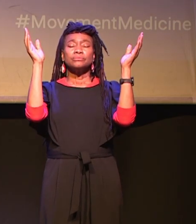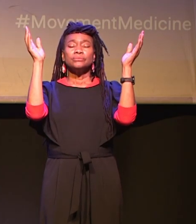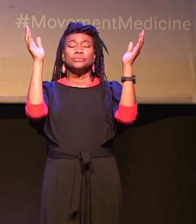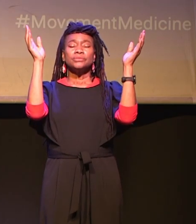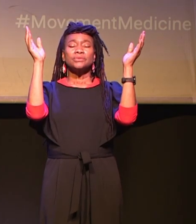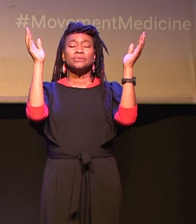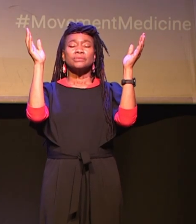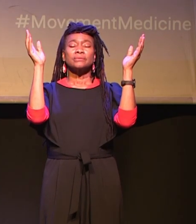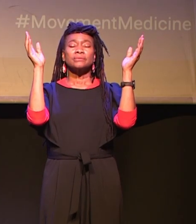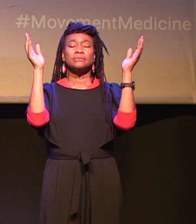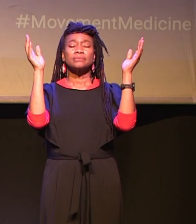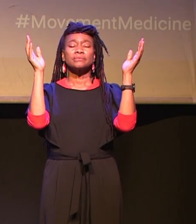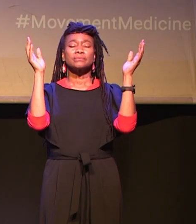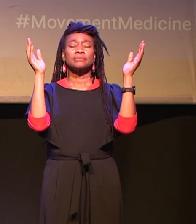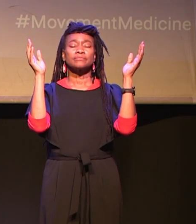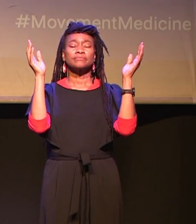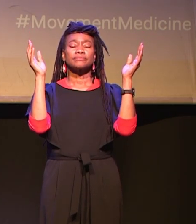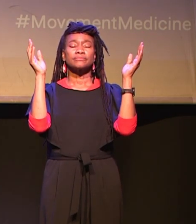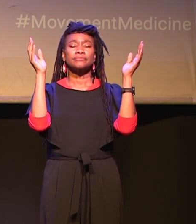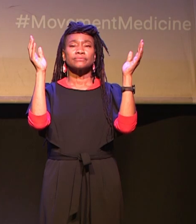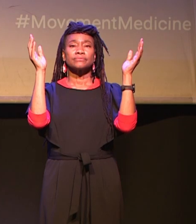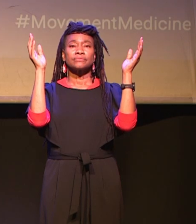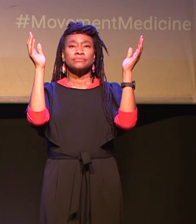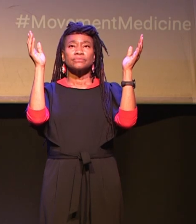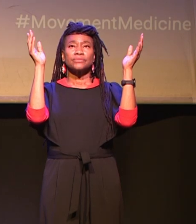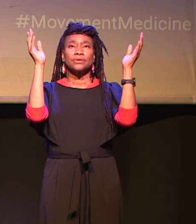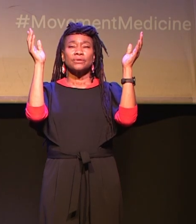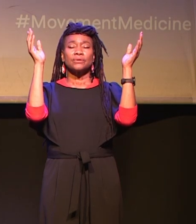existing in that space between the ground and the heavens,